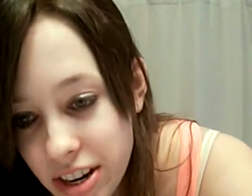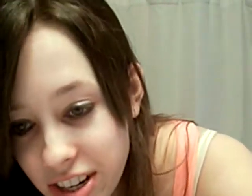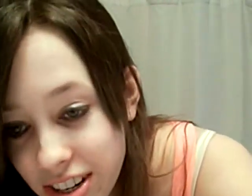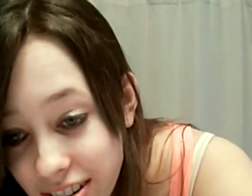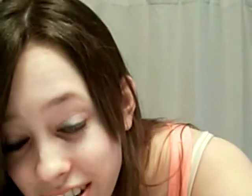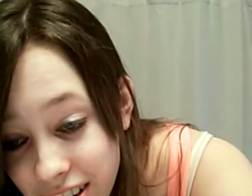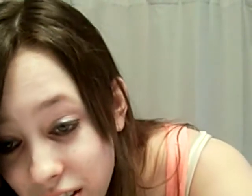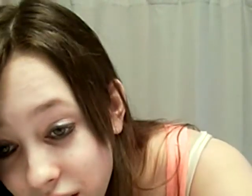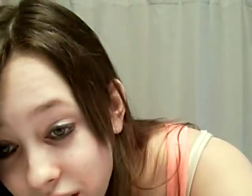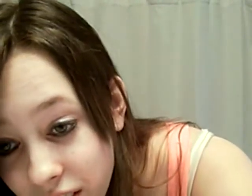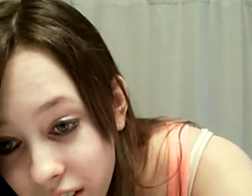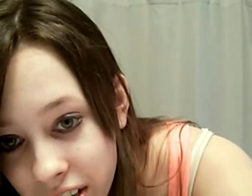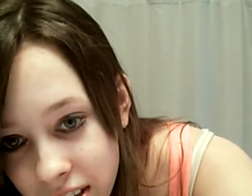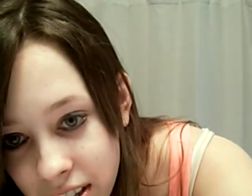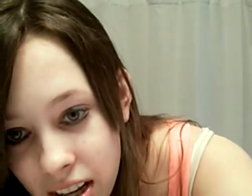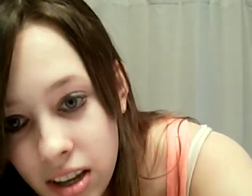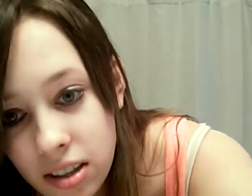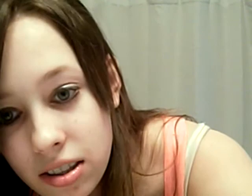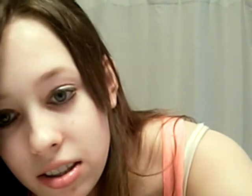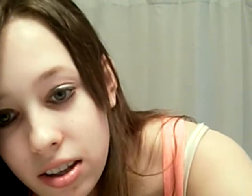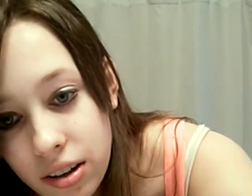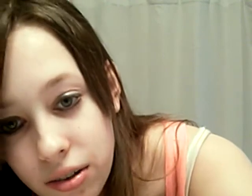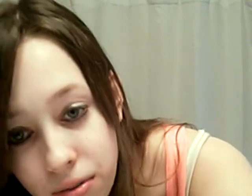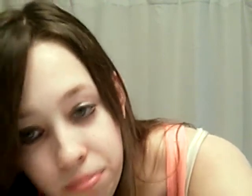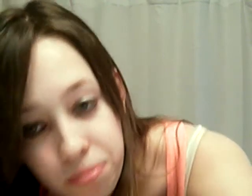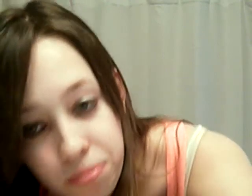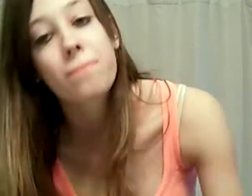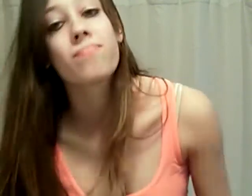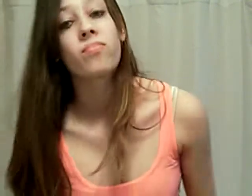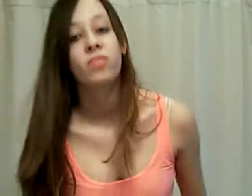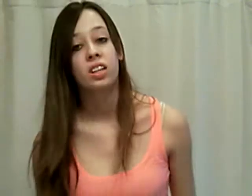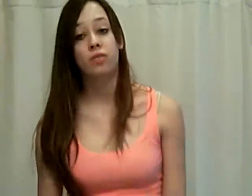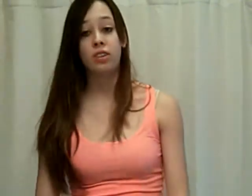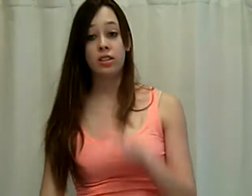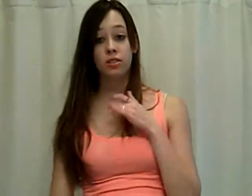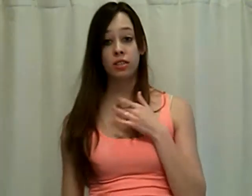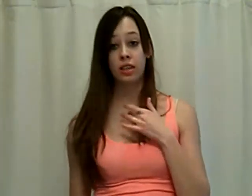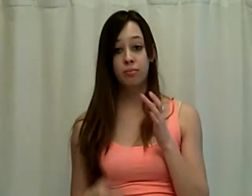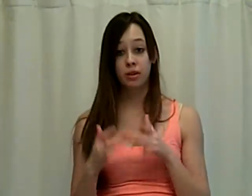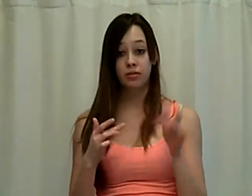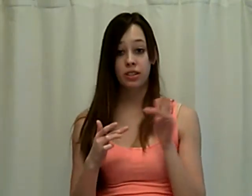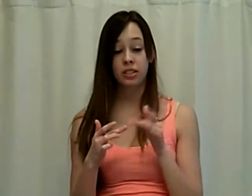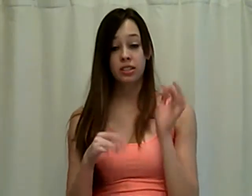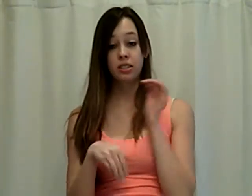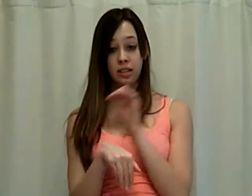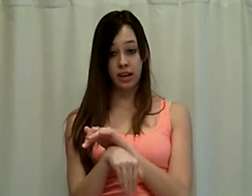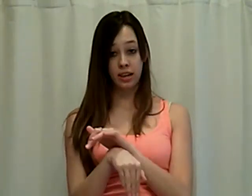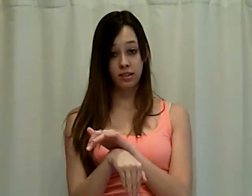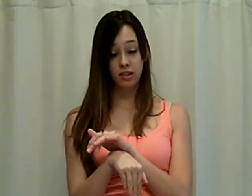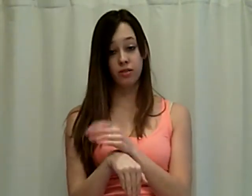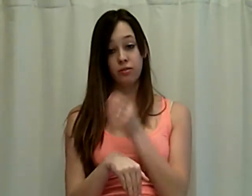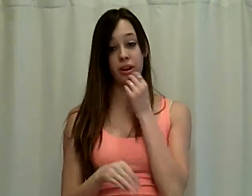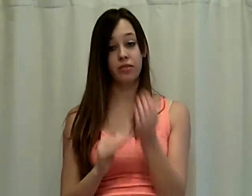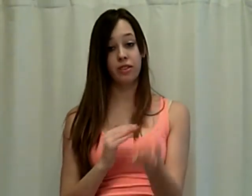And then she goes into the chorus. So, feels like a perfect night for breakfast